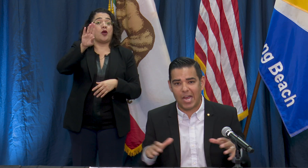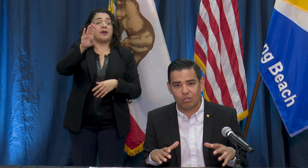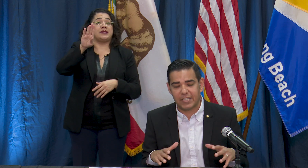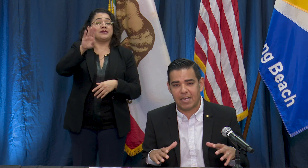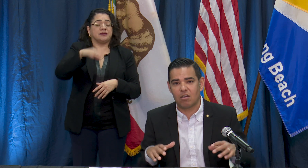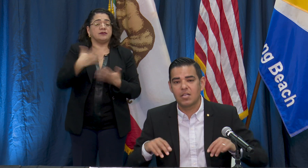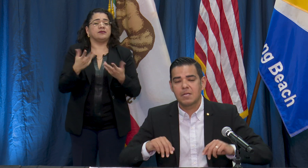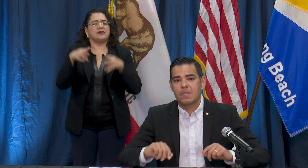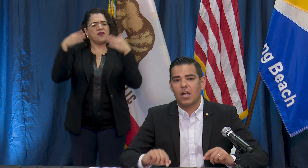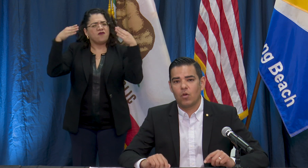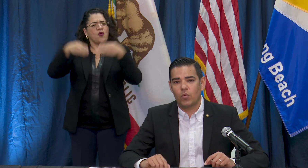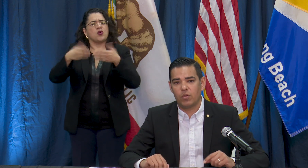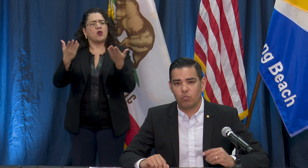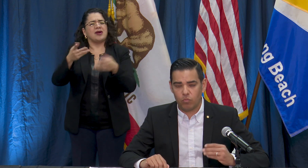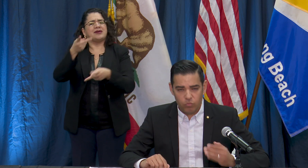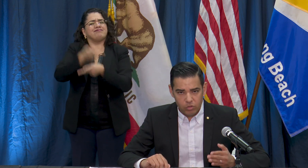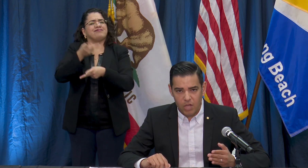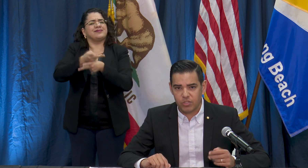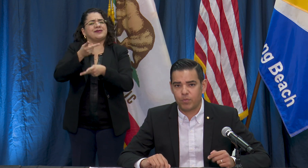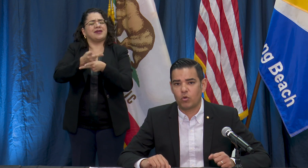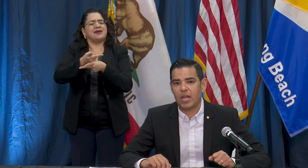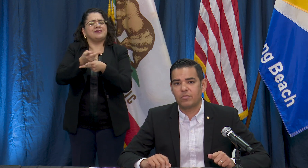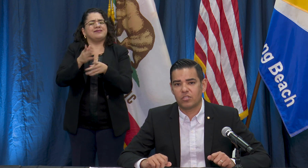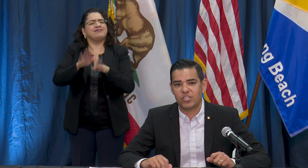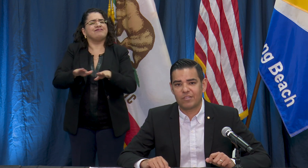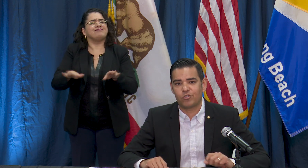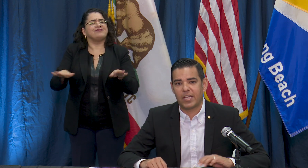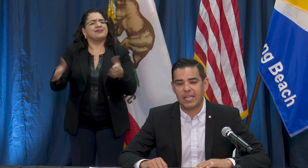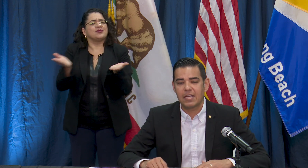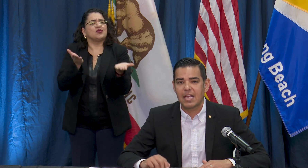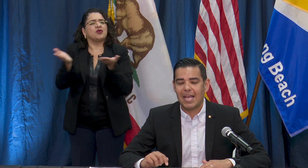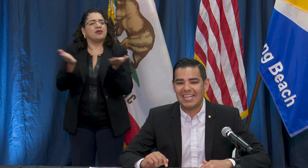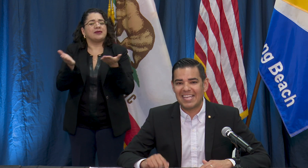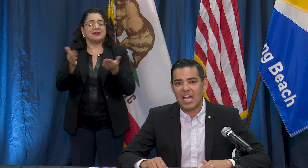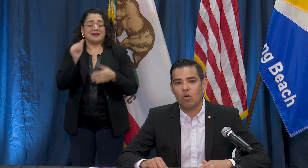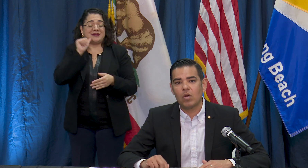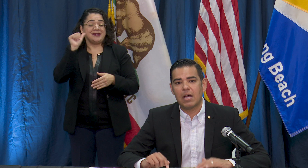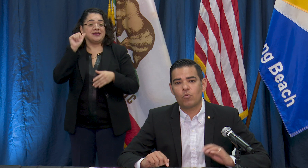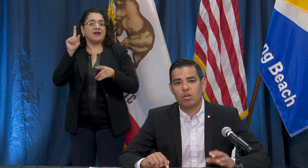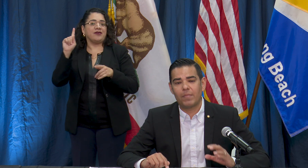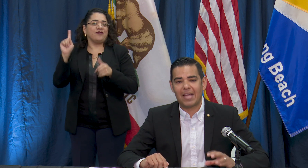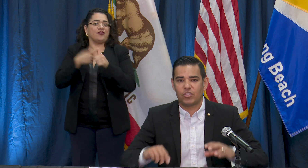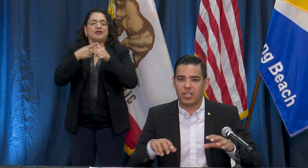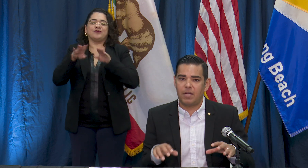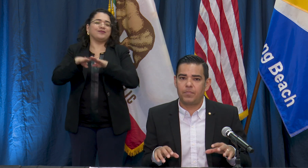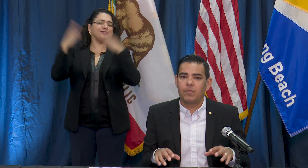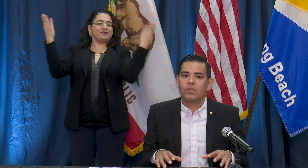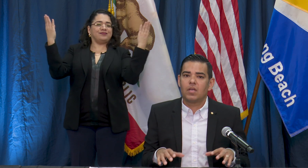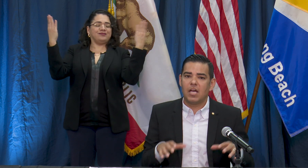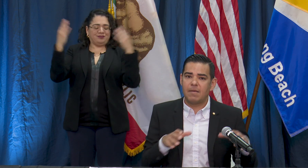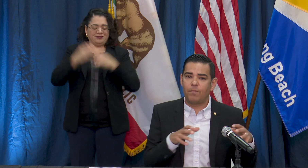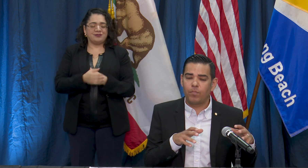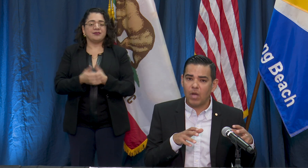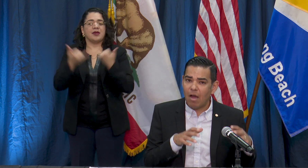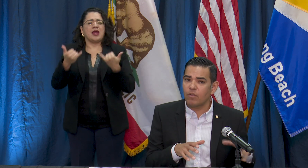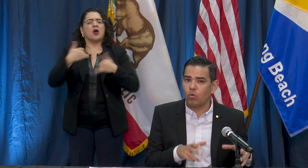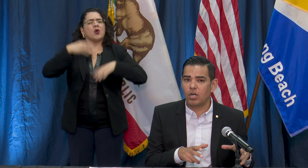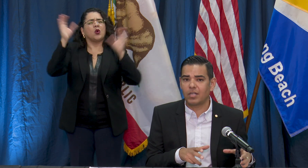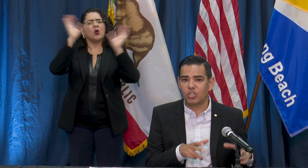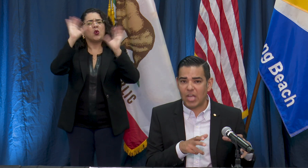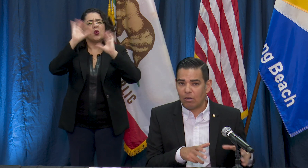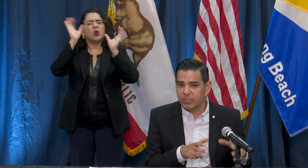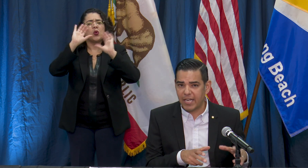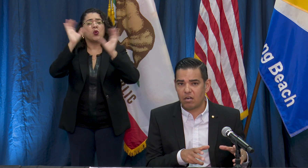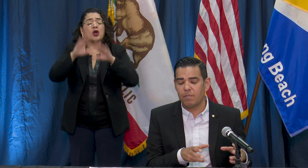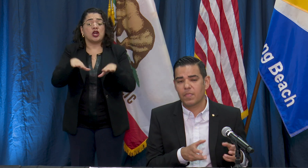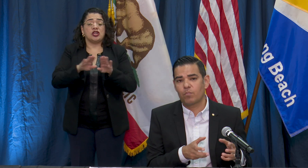around childcare. We launched the program just yesterday, and now we are matching up